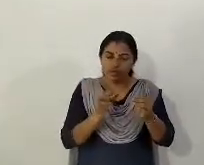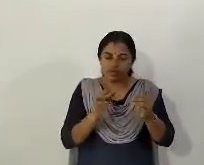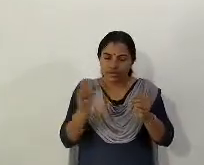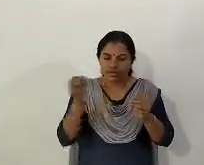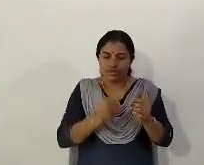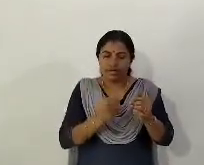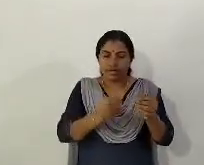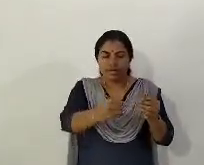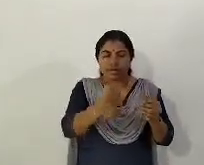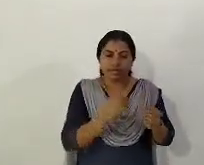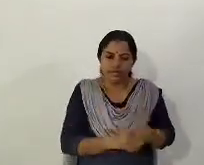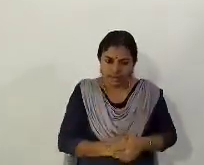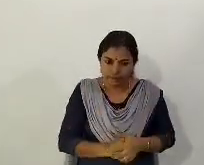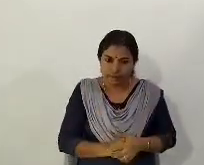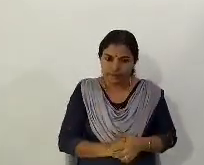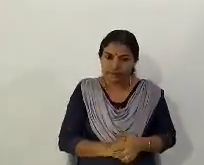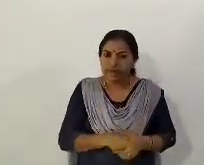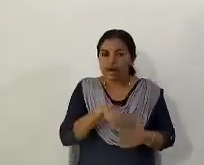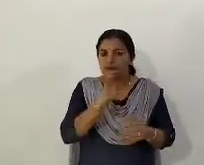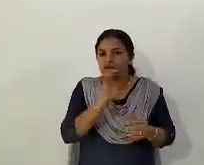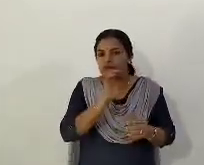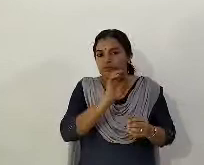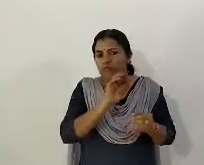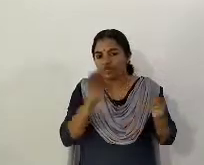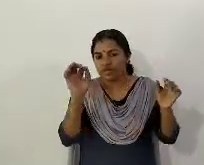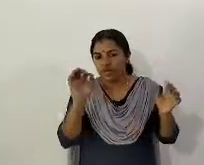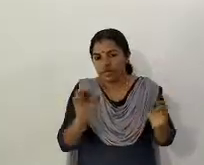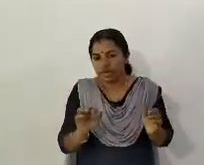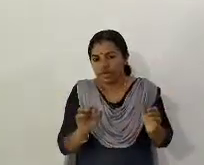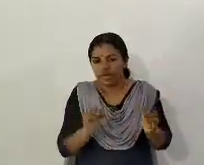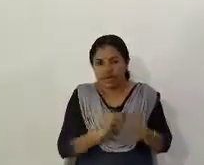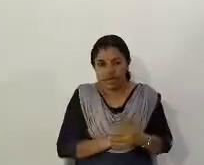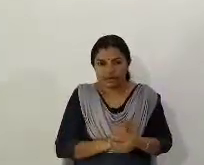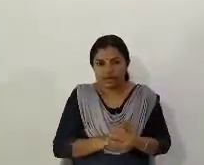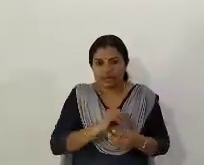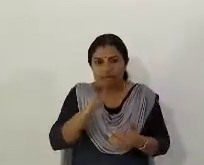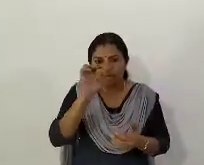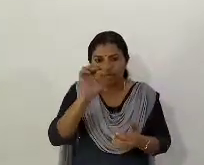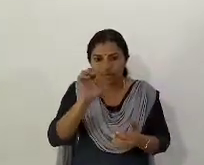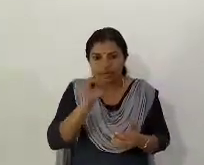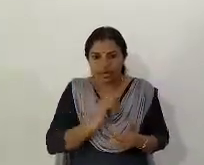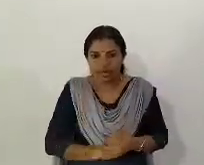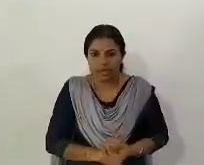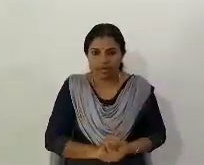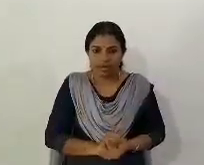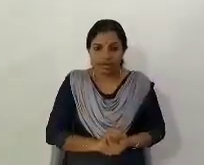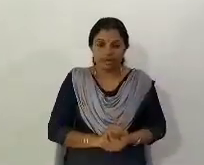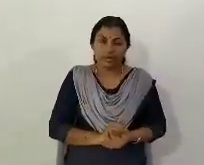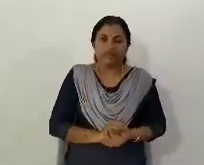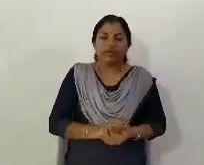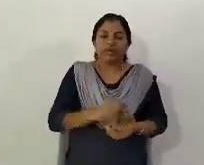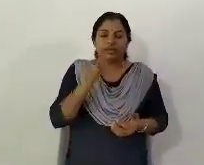for example in GIMP we are firstly creating a canvas and we are making an image,